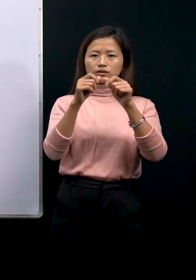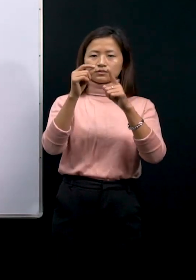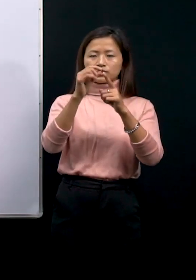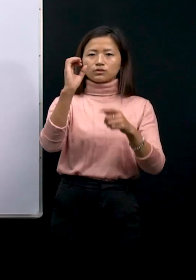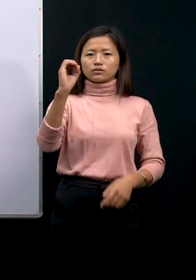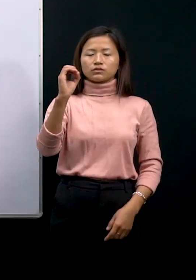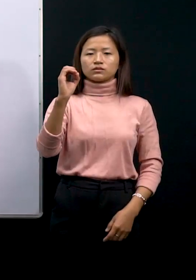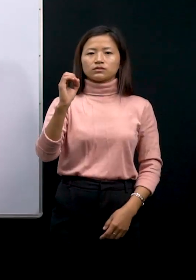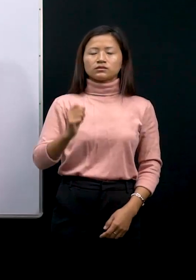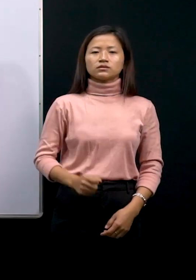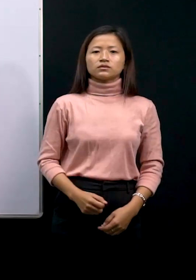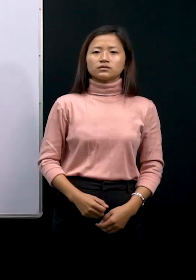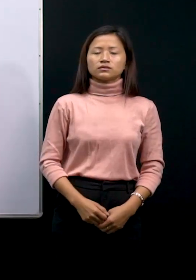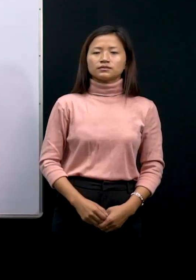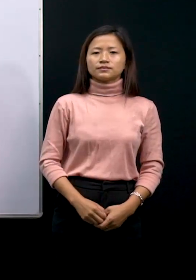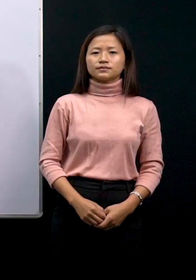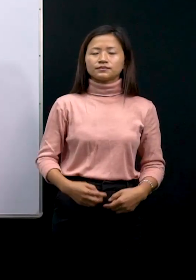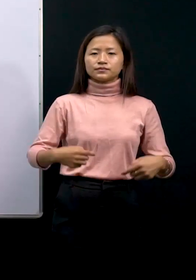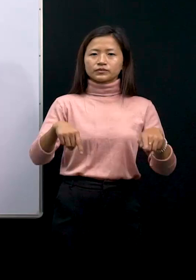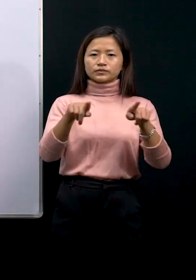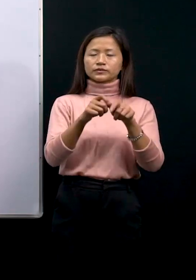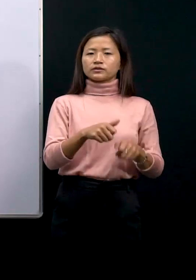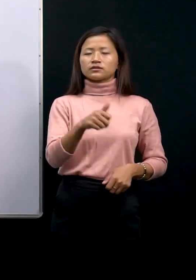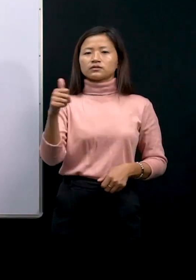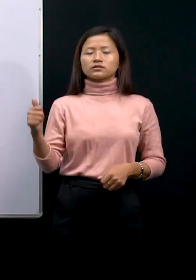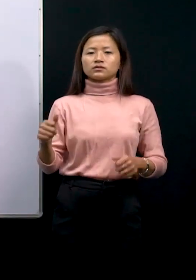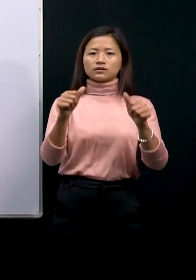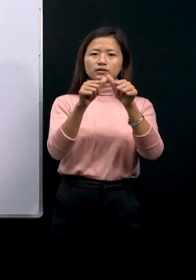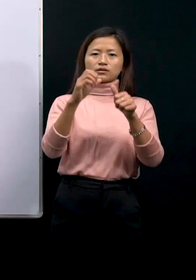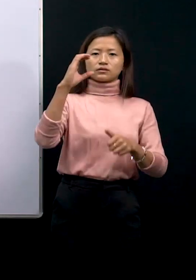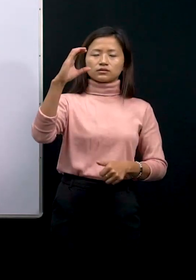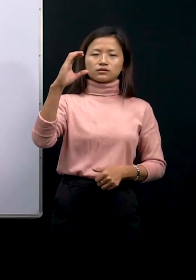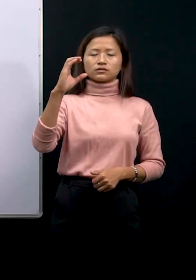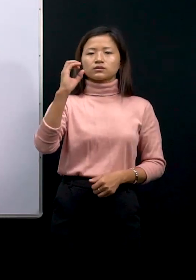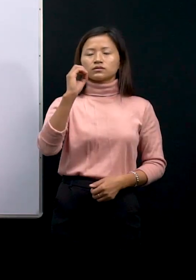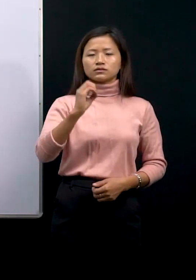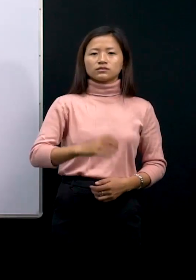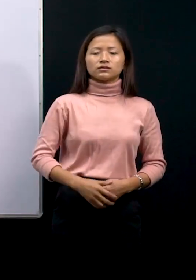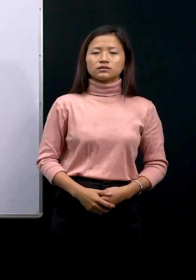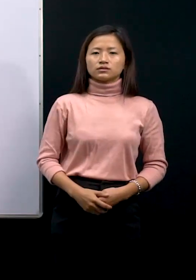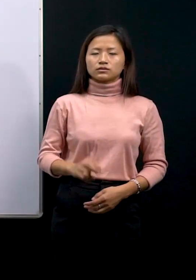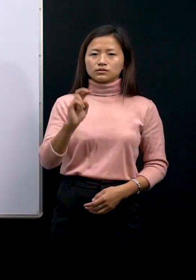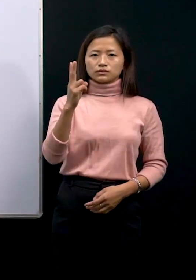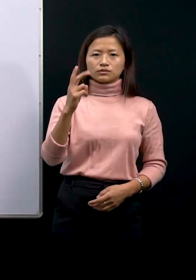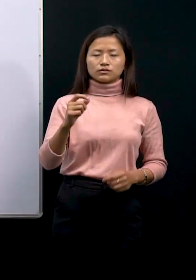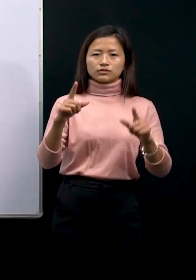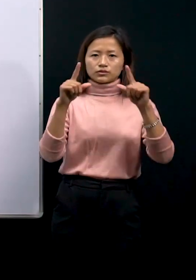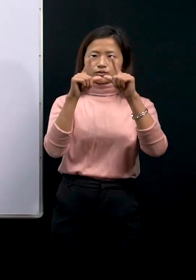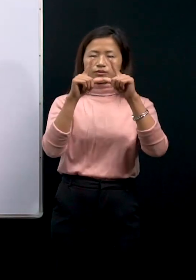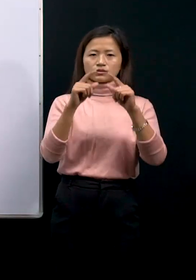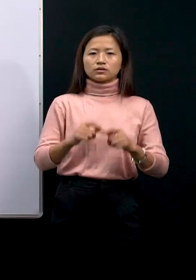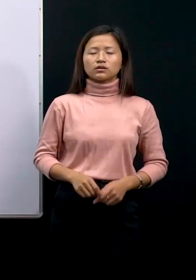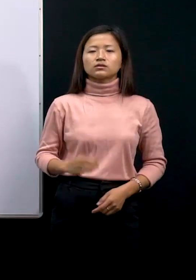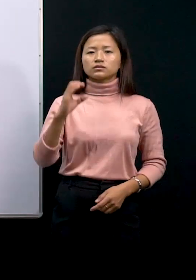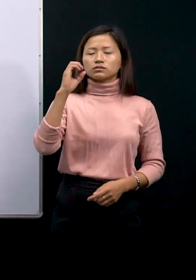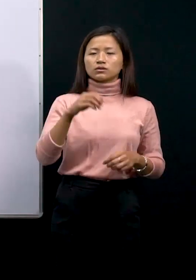APO, this triangle, and another one ACO, this triangle. These two triangles. We are going to prove